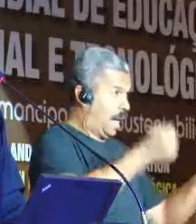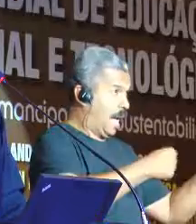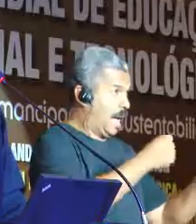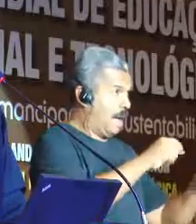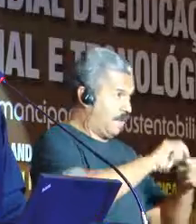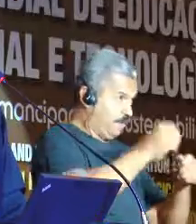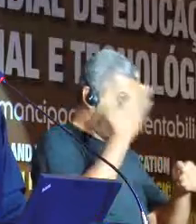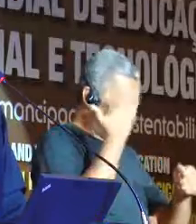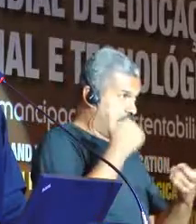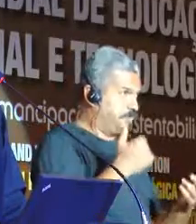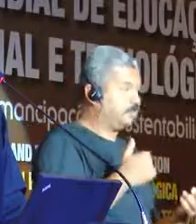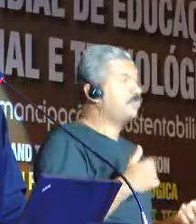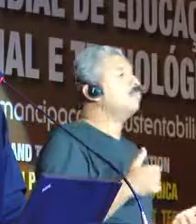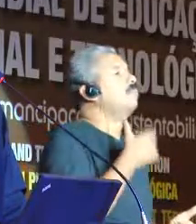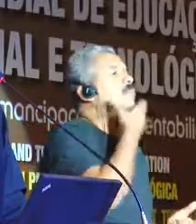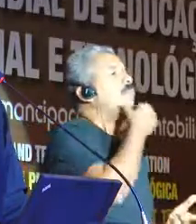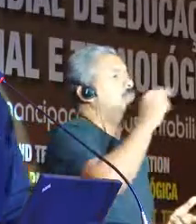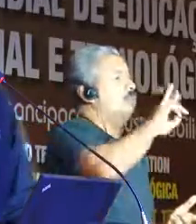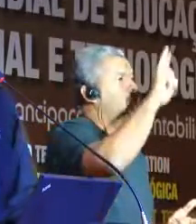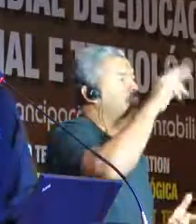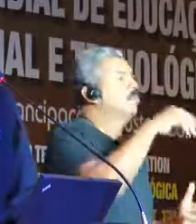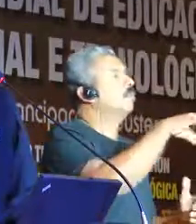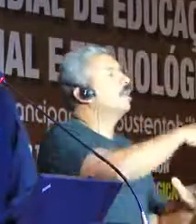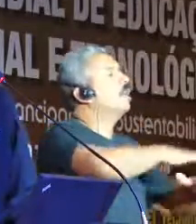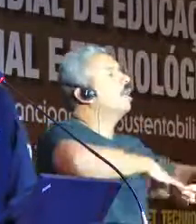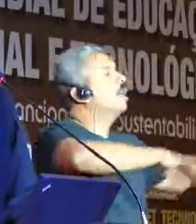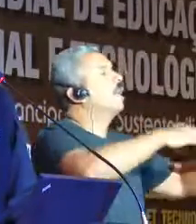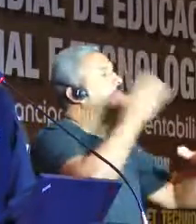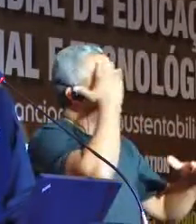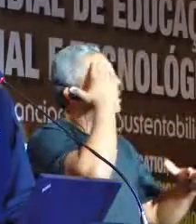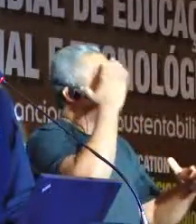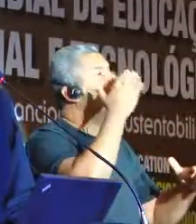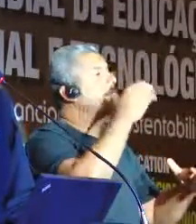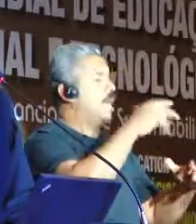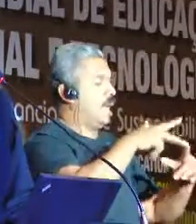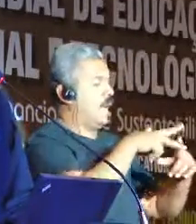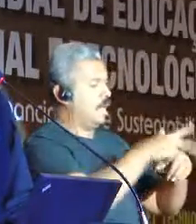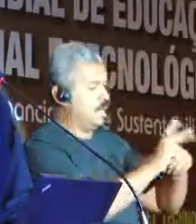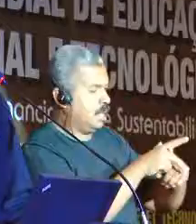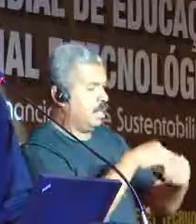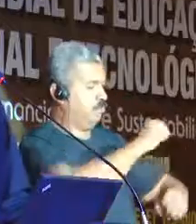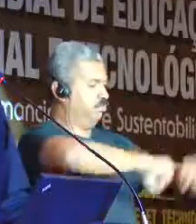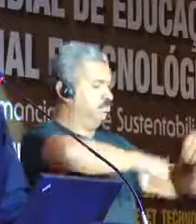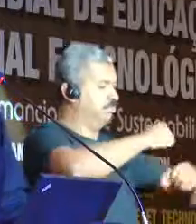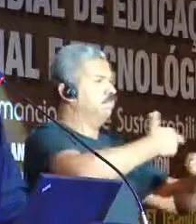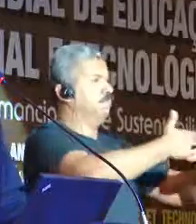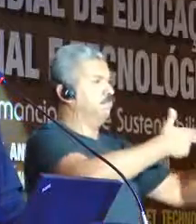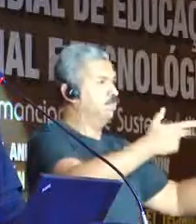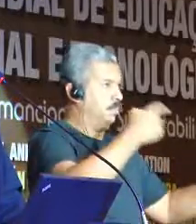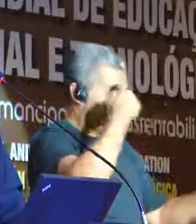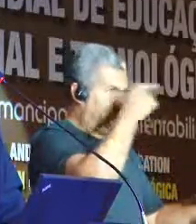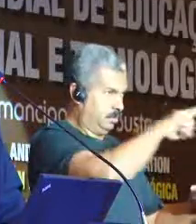how many of these machines are going to pay money and union dues to your union?